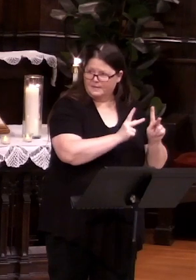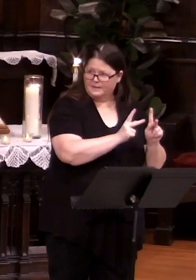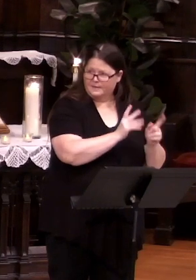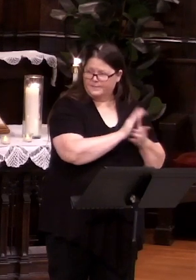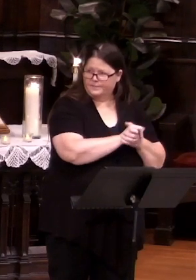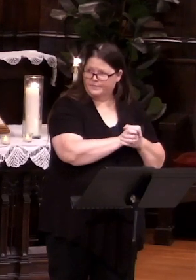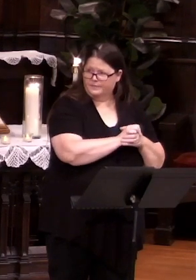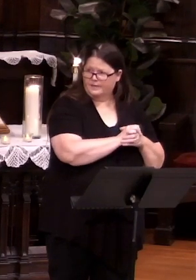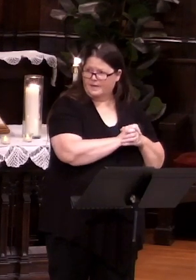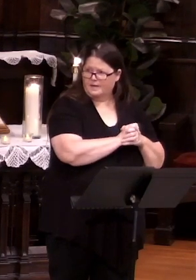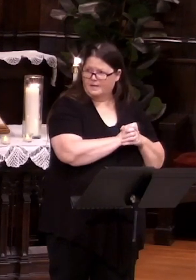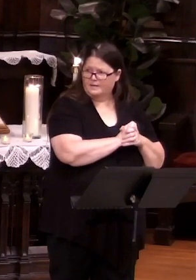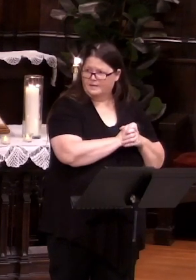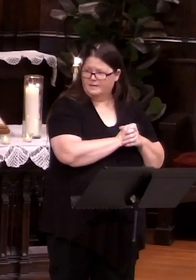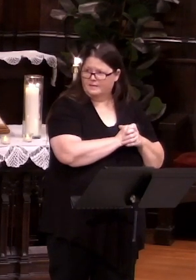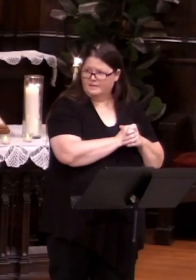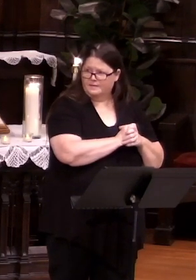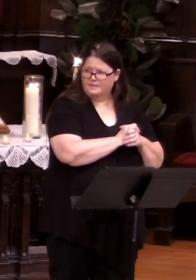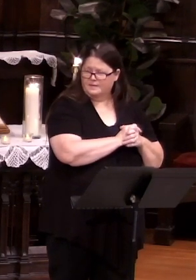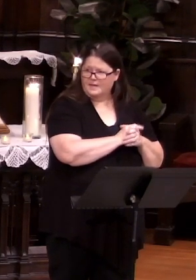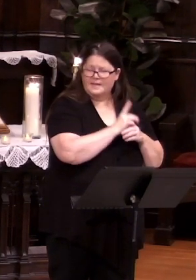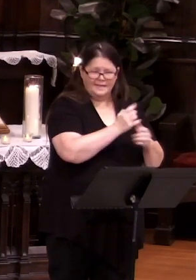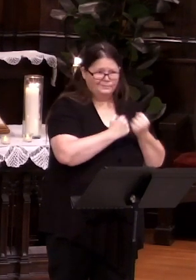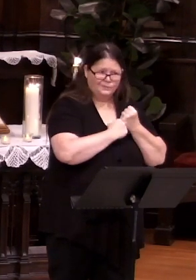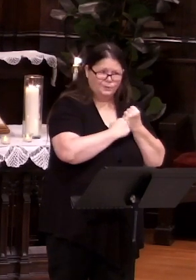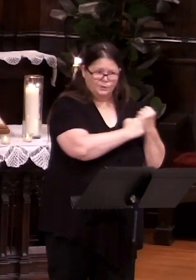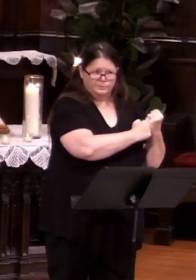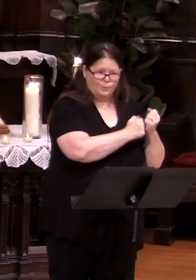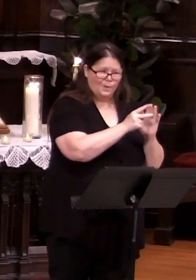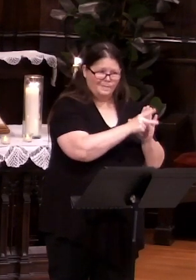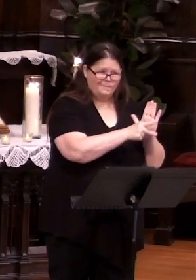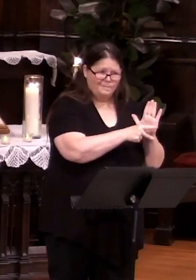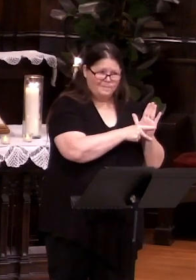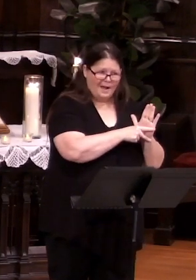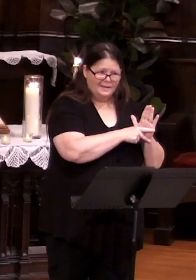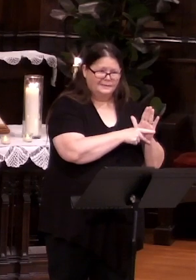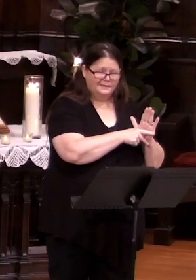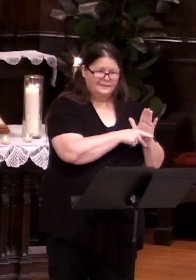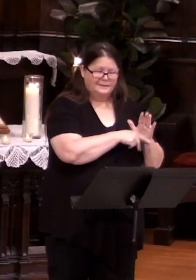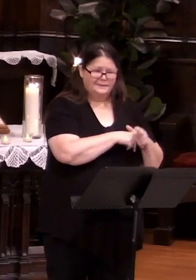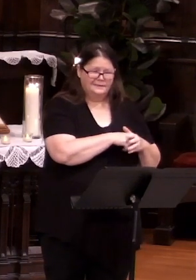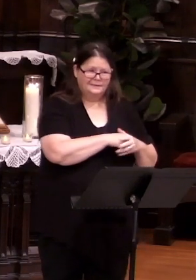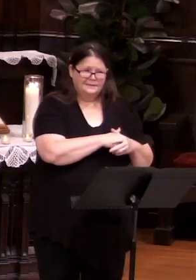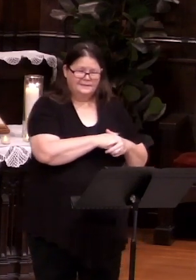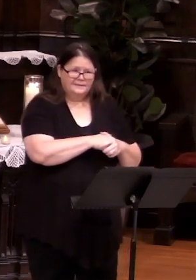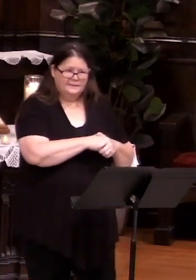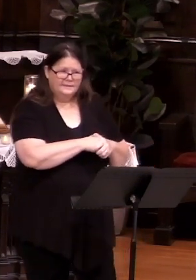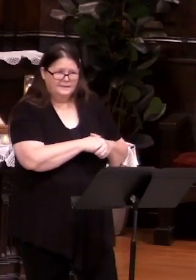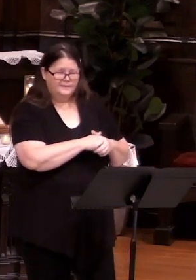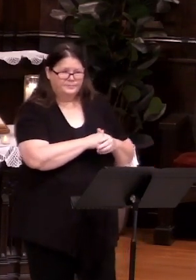the particular set of policies and beliefs held by Juan Perón eventually became a